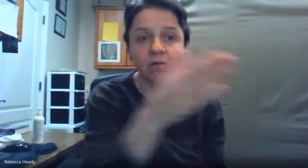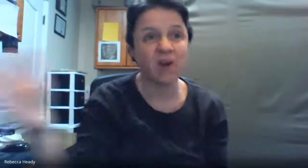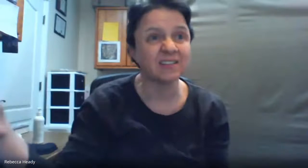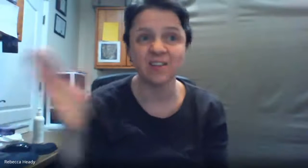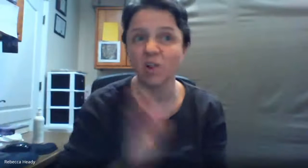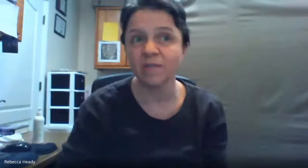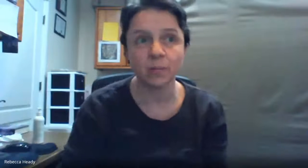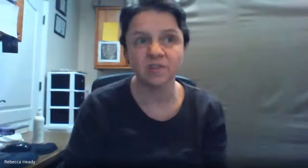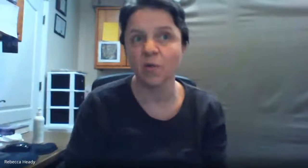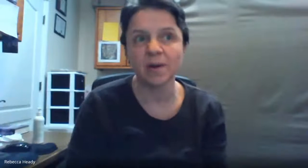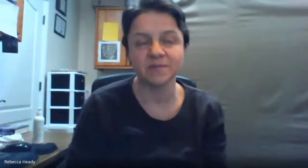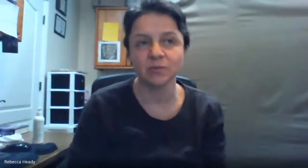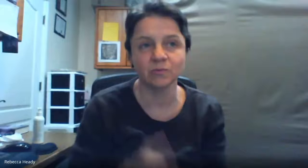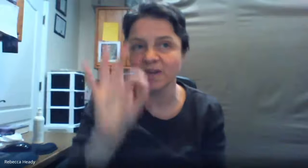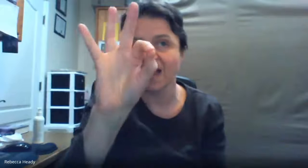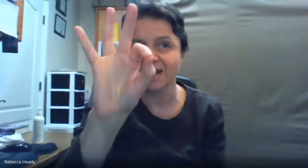can practice all of the numbers all the way up to